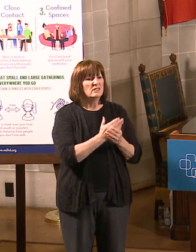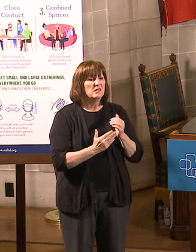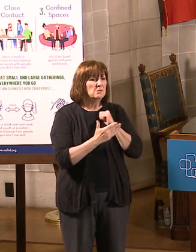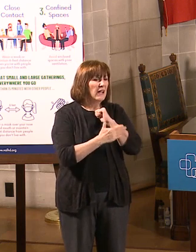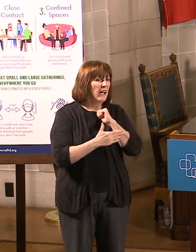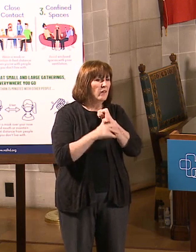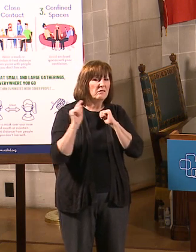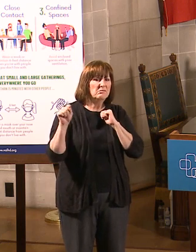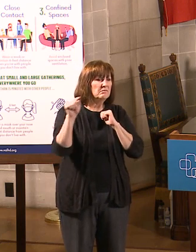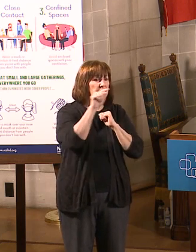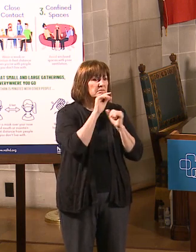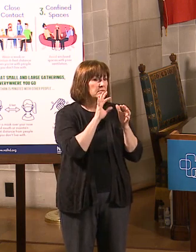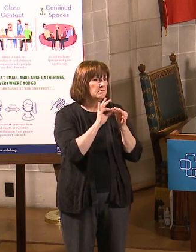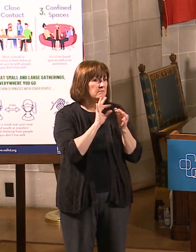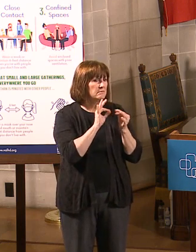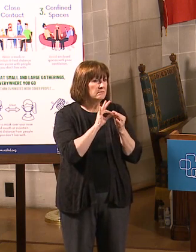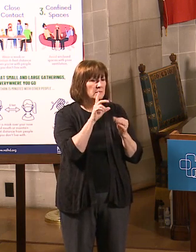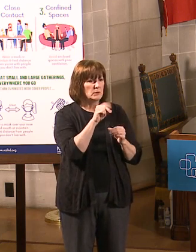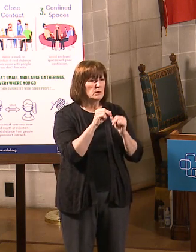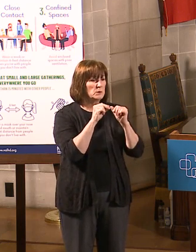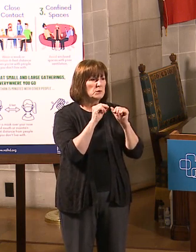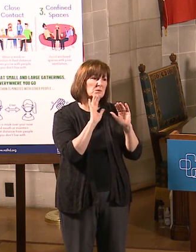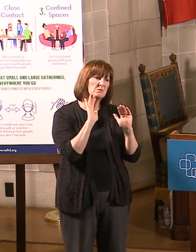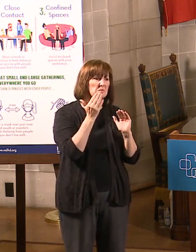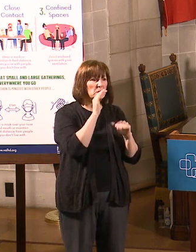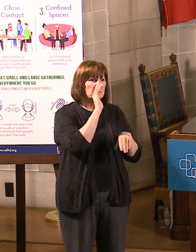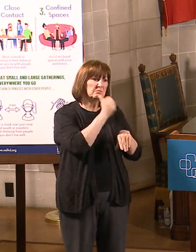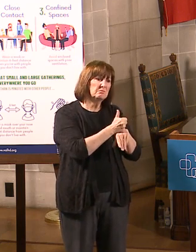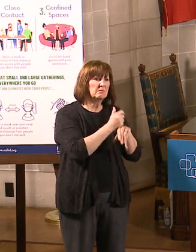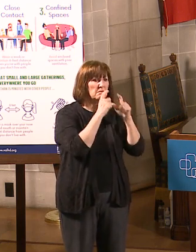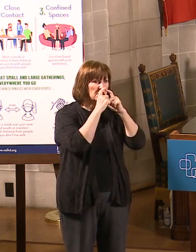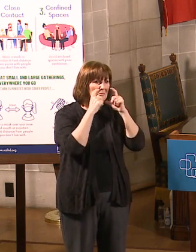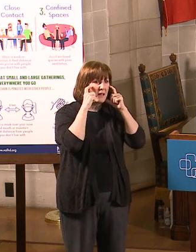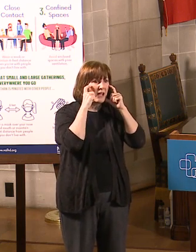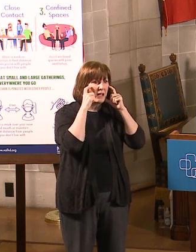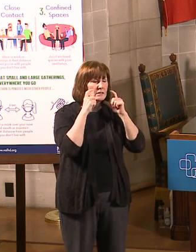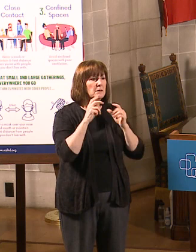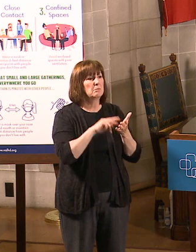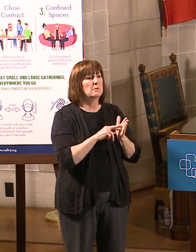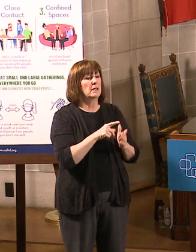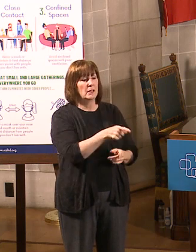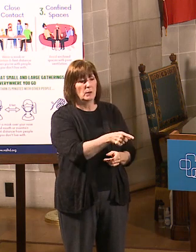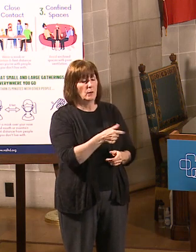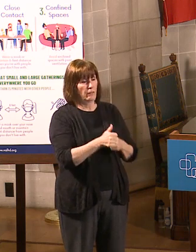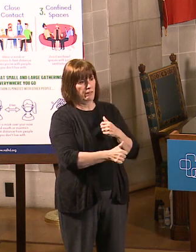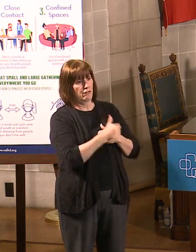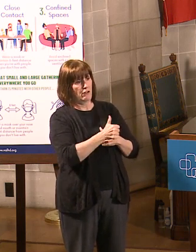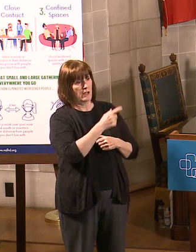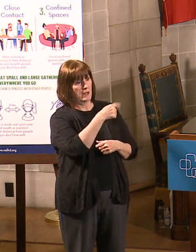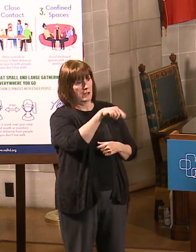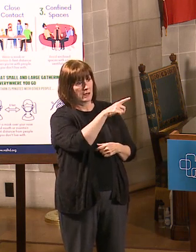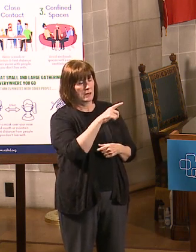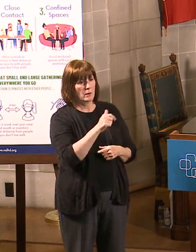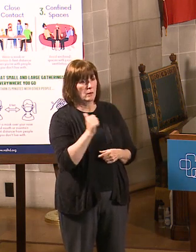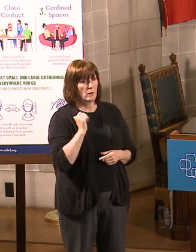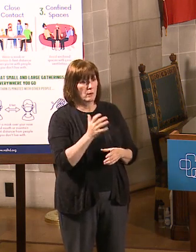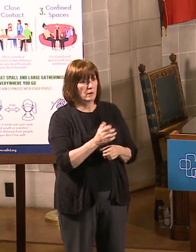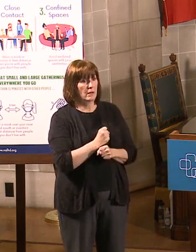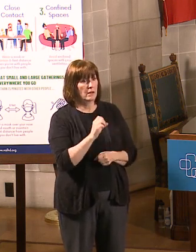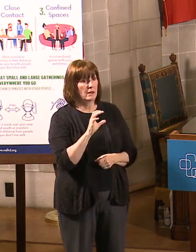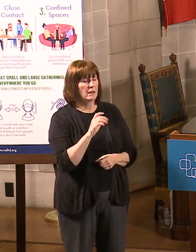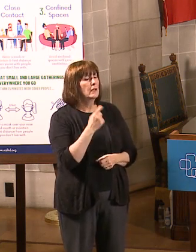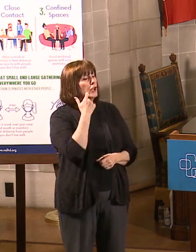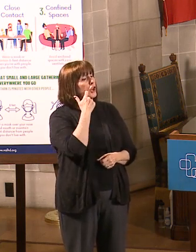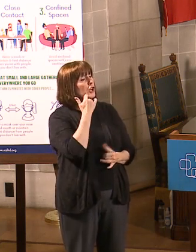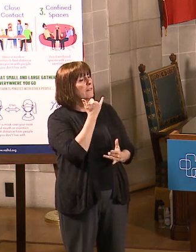were talking about doing mask mandates, you said, well, they're not going to get any CARES Act money. I'm sorry, can you say that again, Paul, please? Earlier